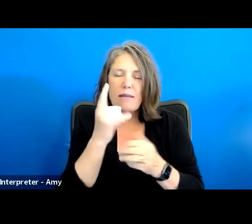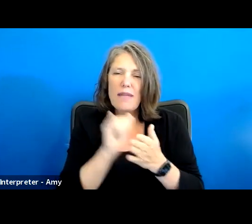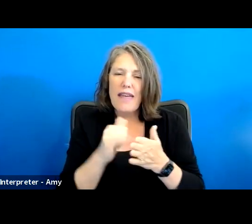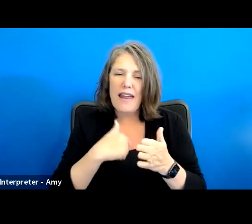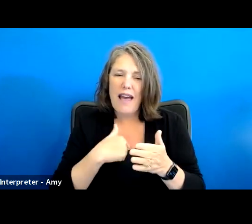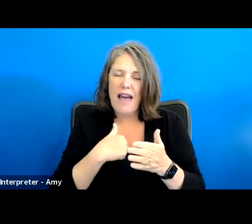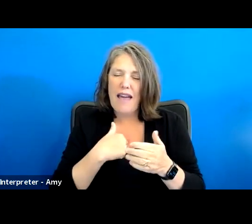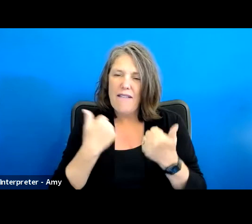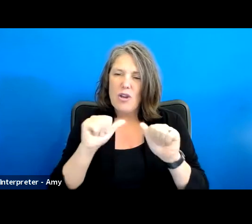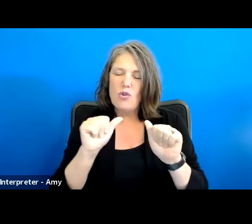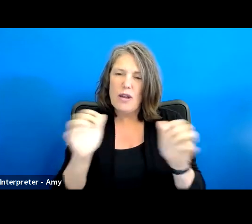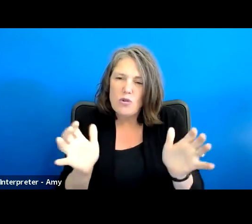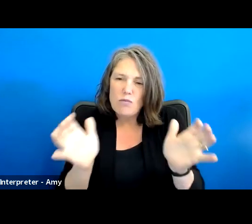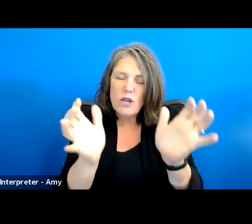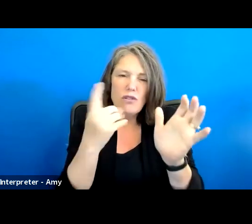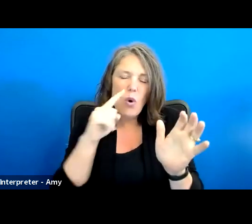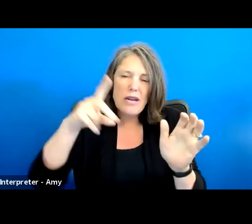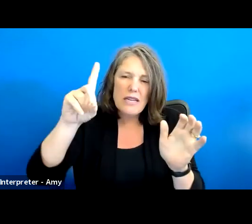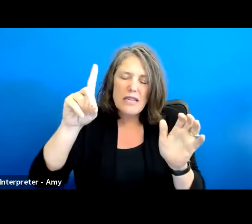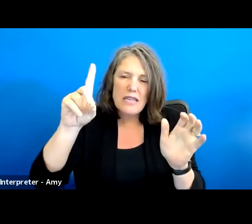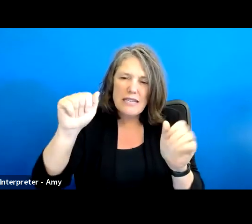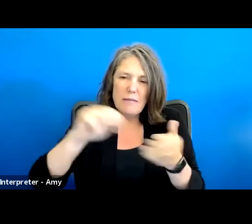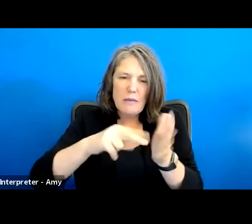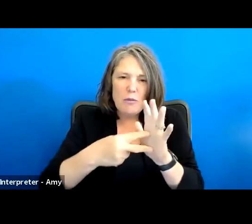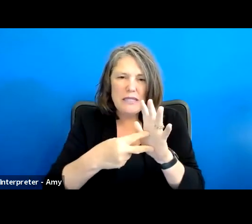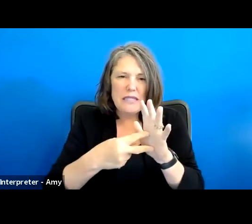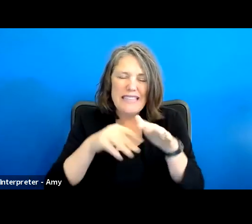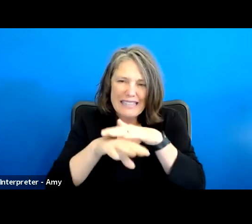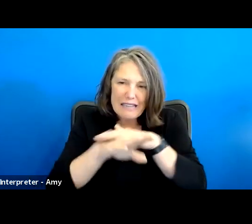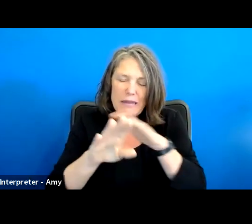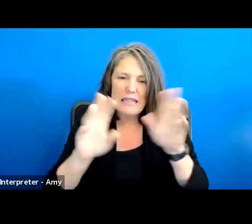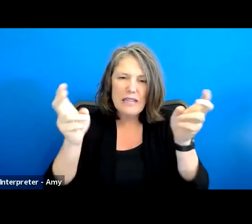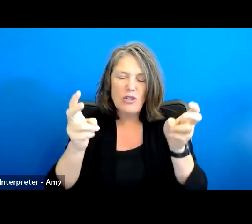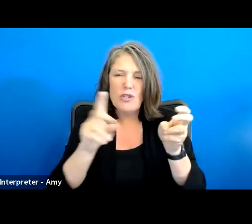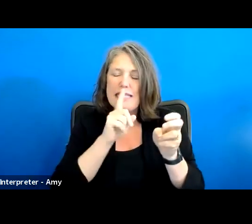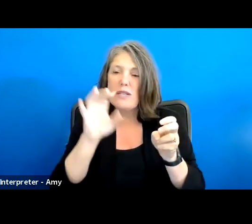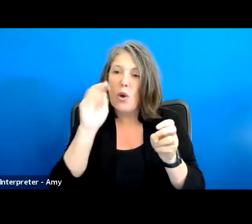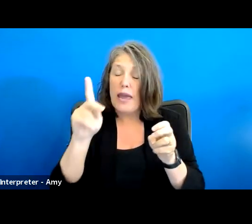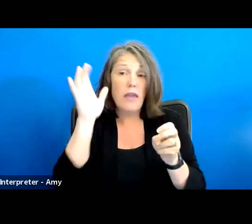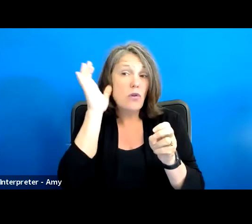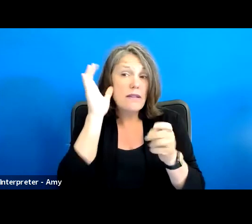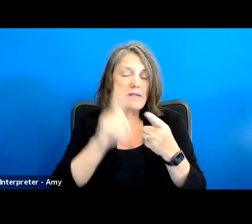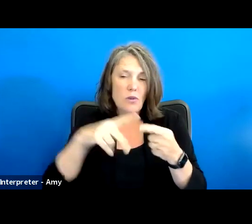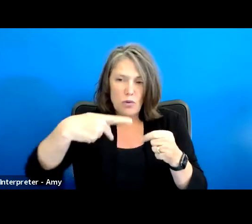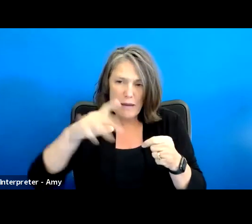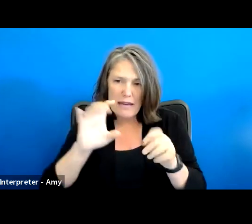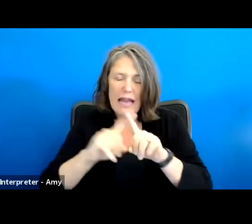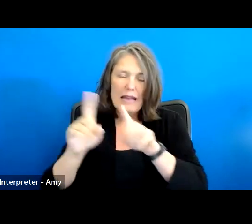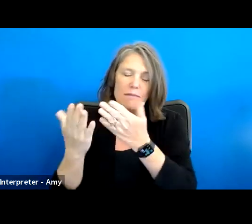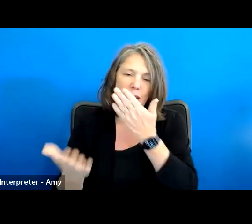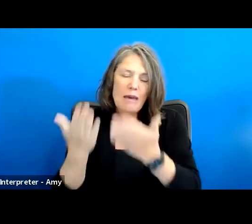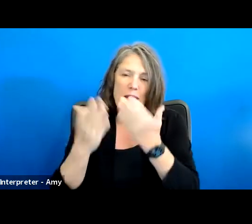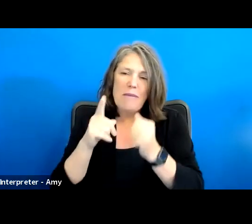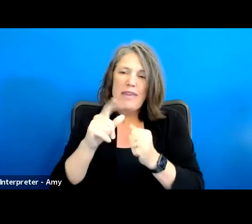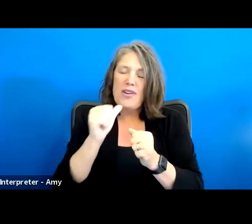to push for accessibility purposes too is saying, okay, you've listened to the podcast, but maybe you're